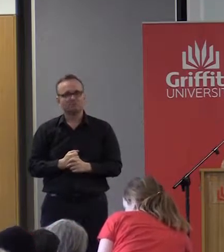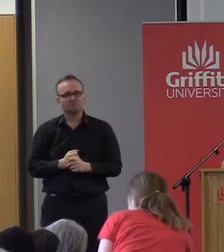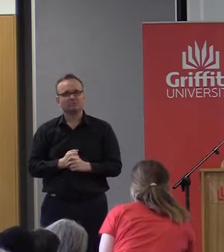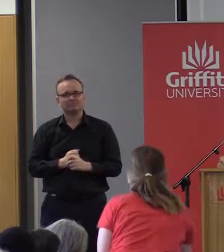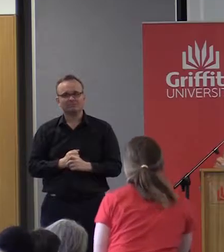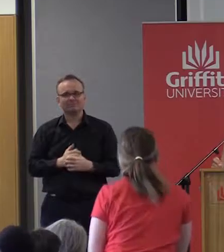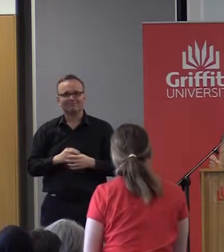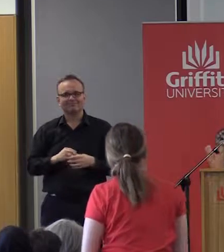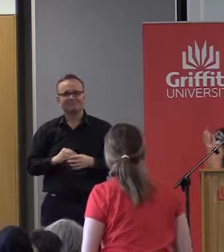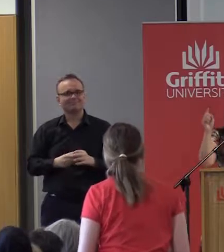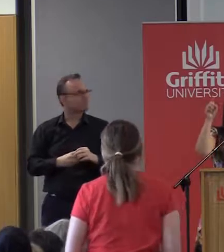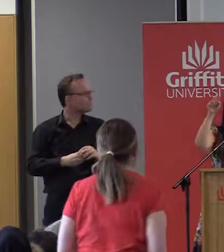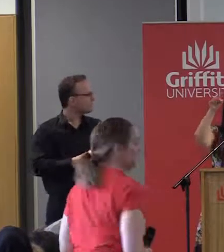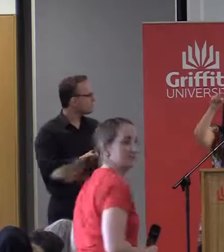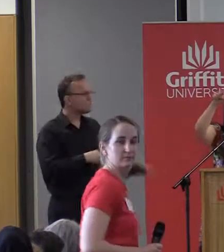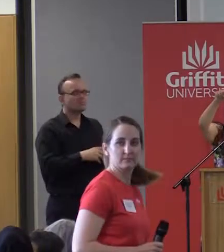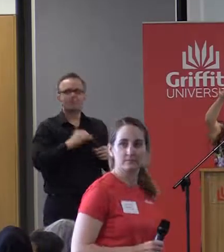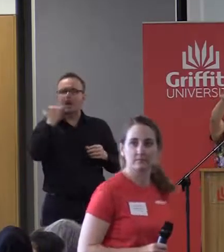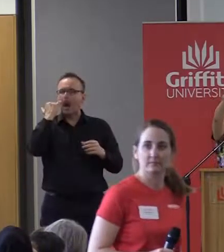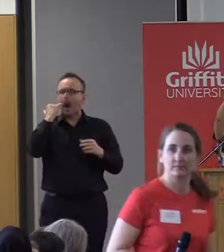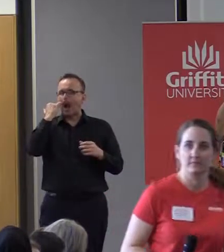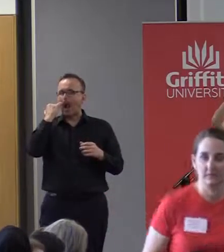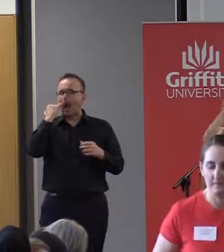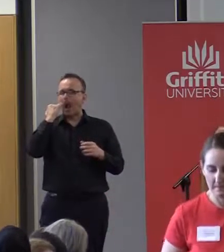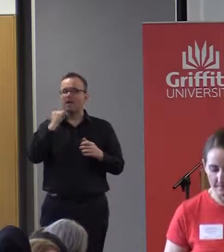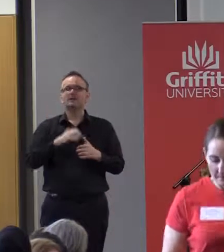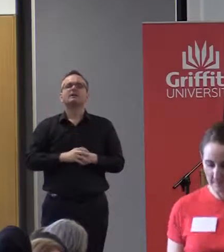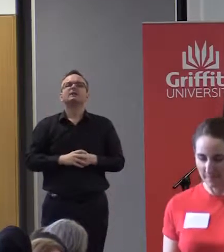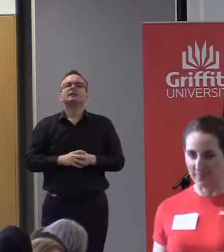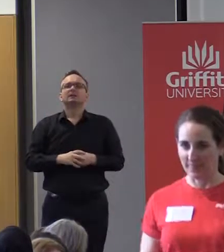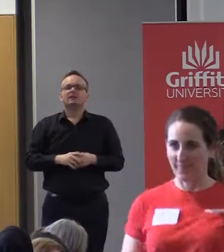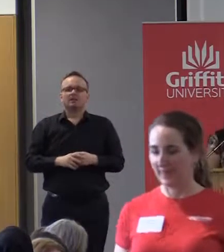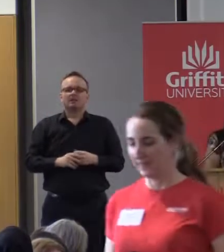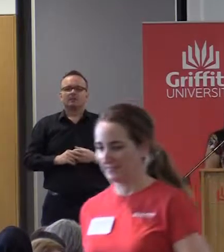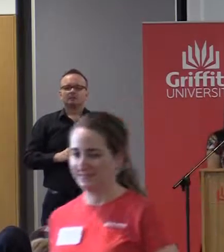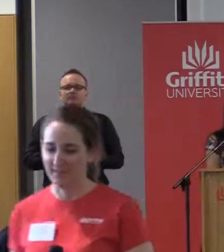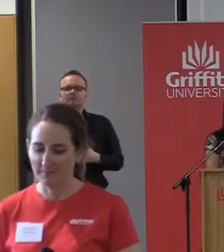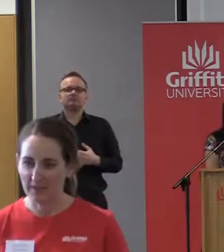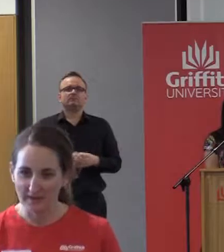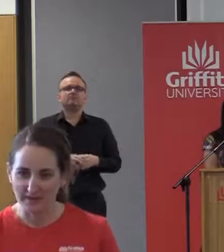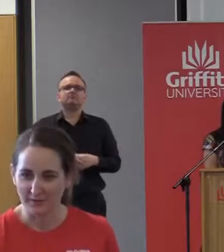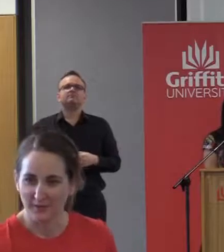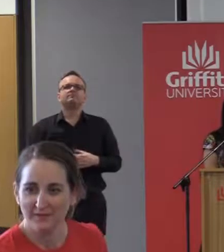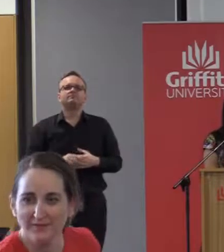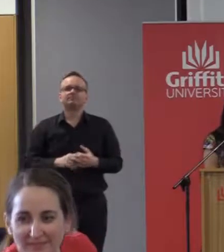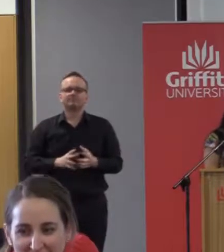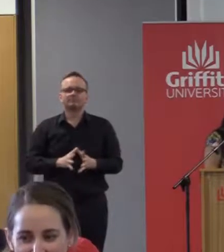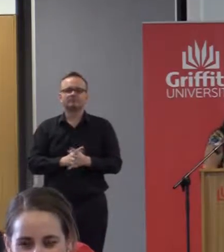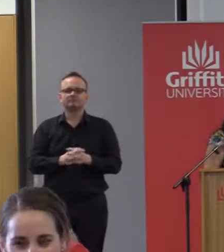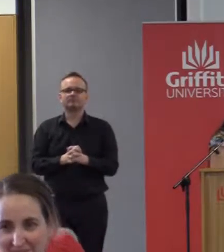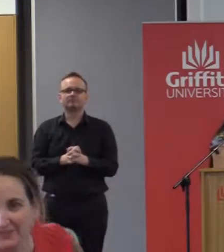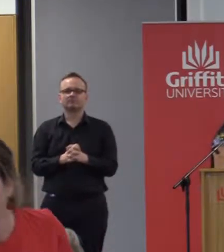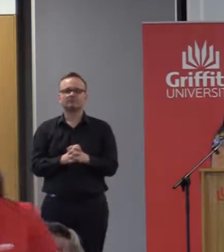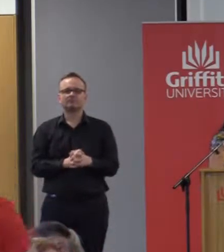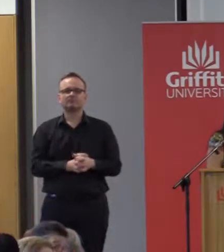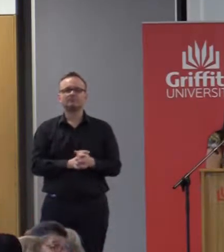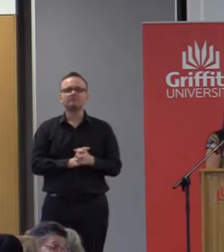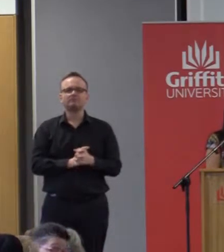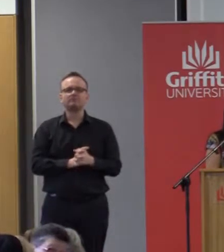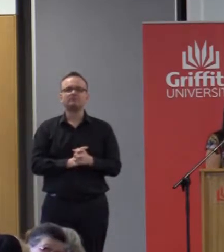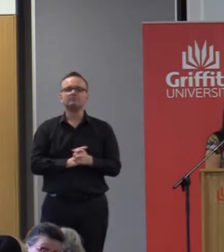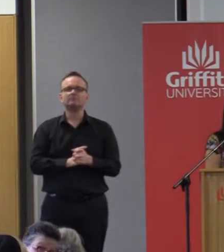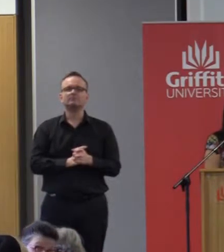Thank you. Tracy, there's a down there. Yep, Ruth. May I pass it to Ruth?